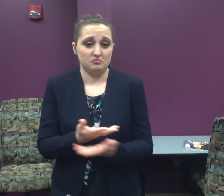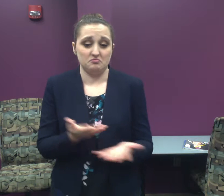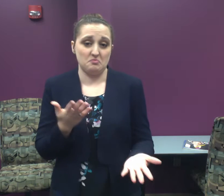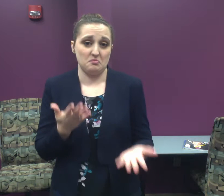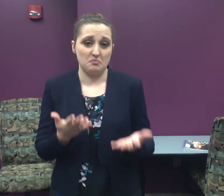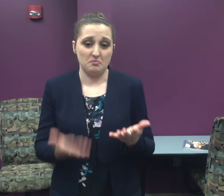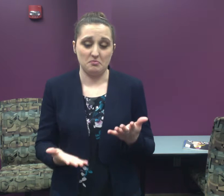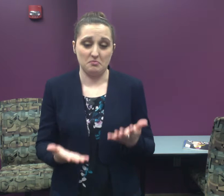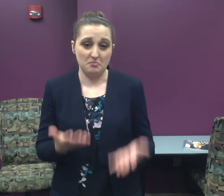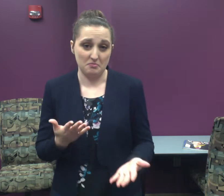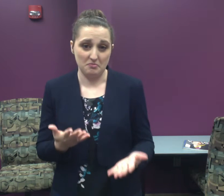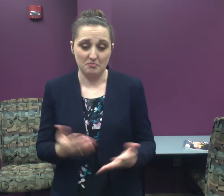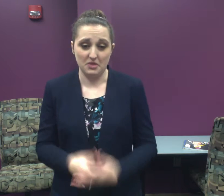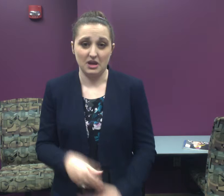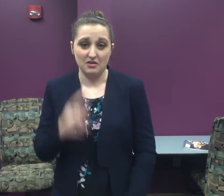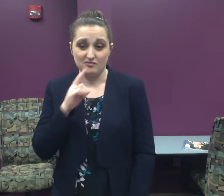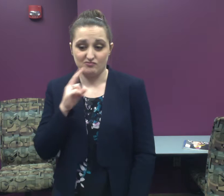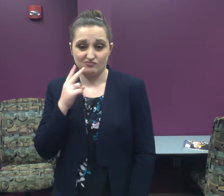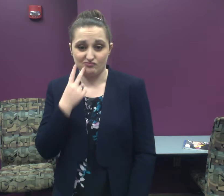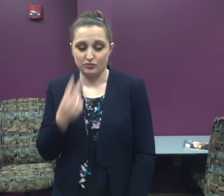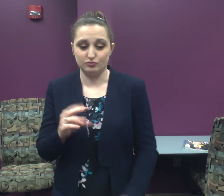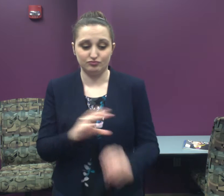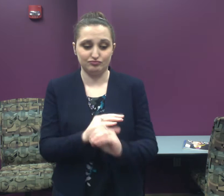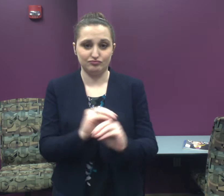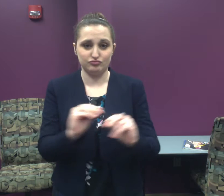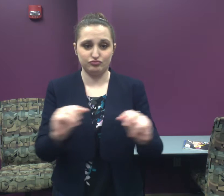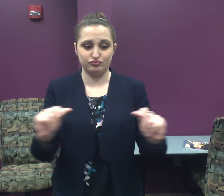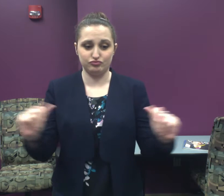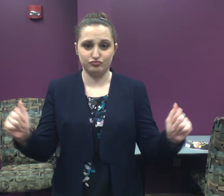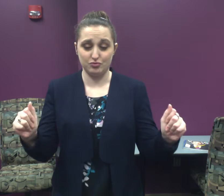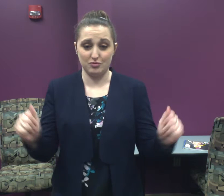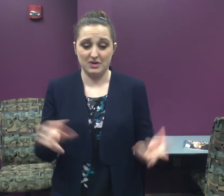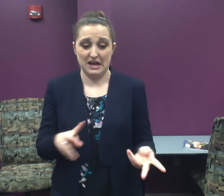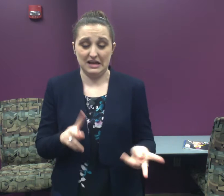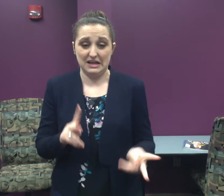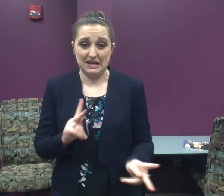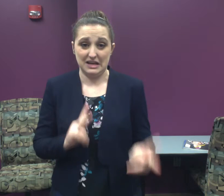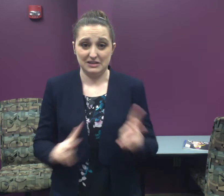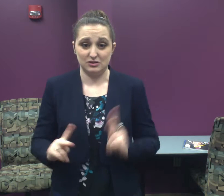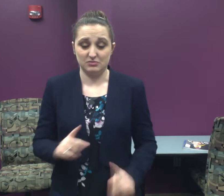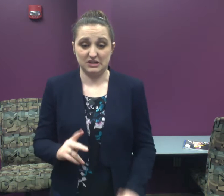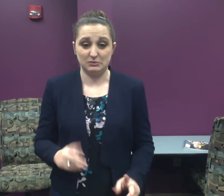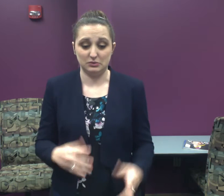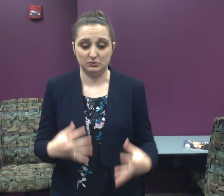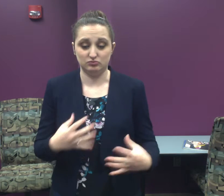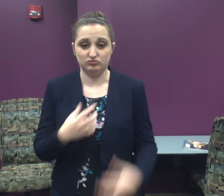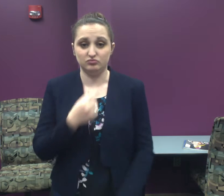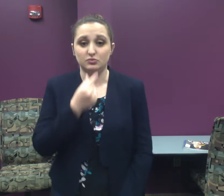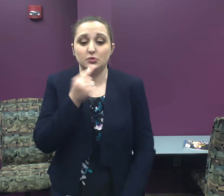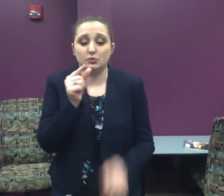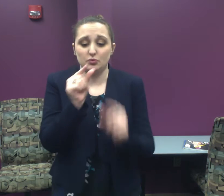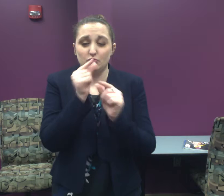Russia's factories and things were behind the times then. And then, with the war destroying stuff, they're still behind.